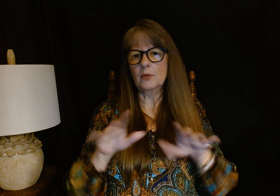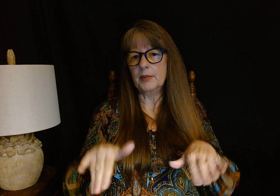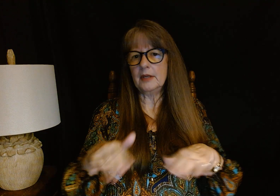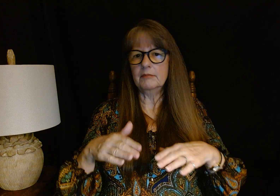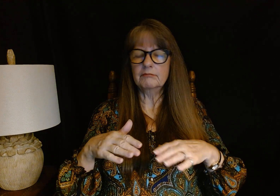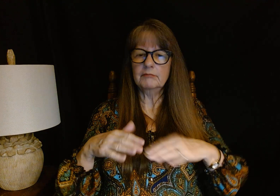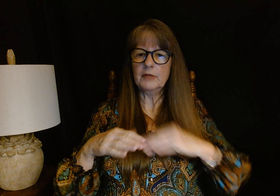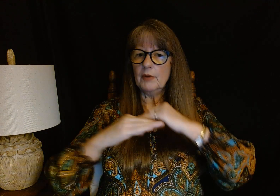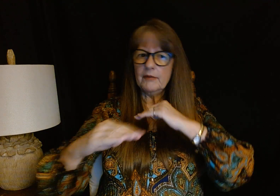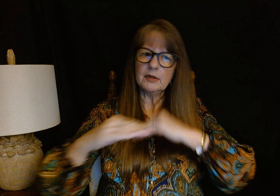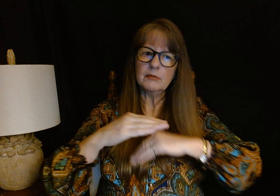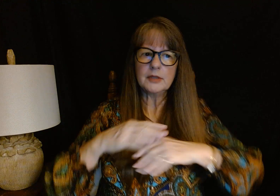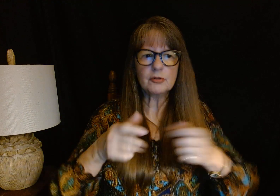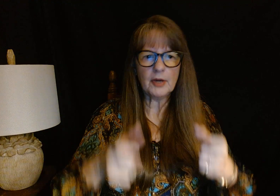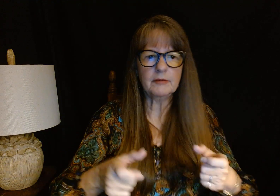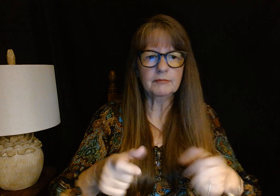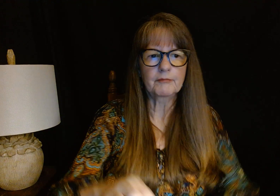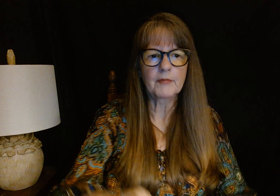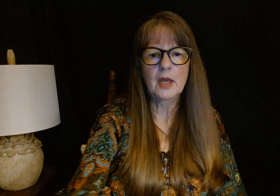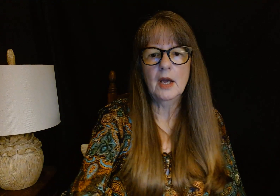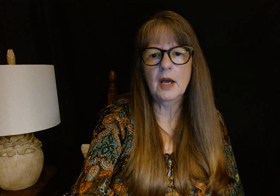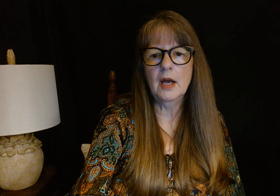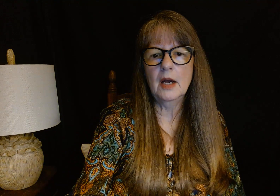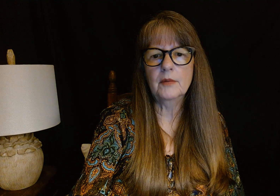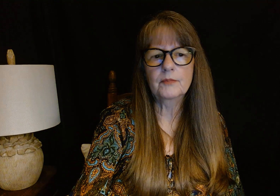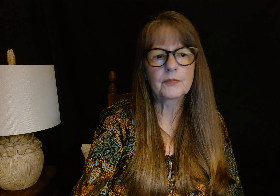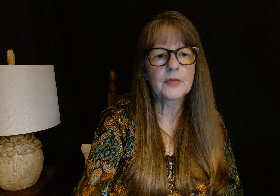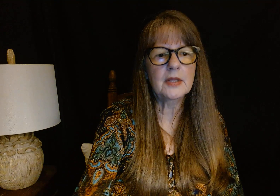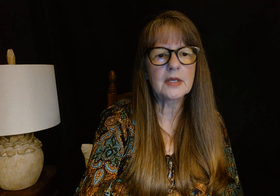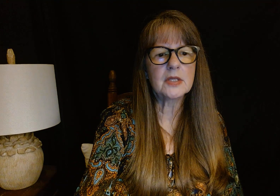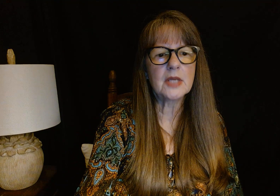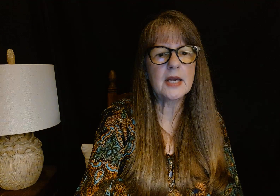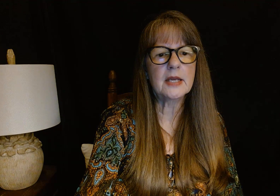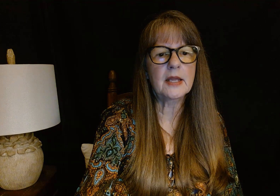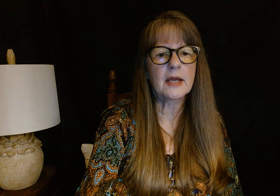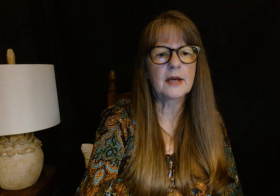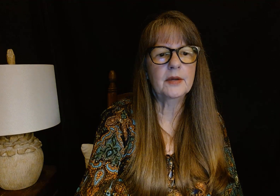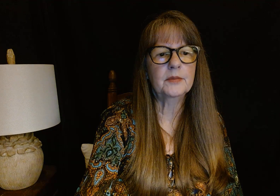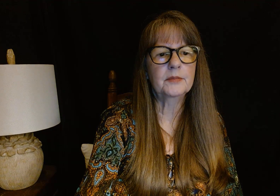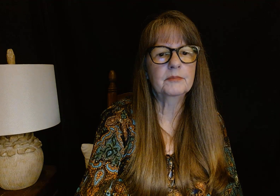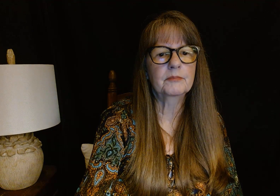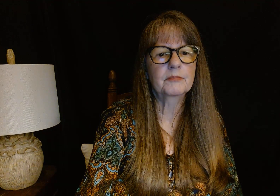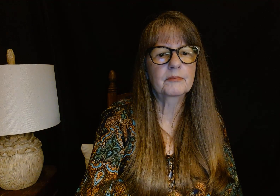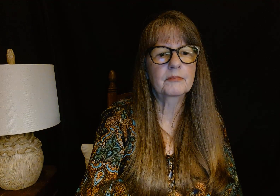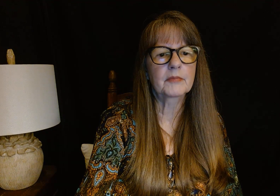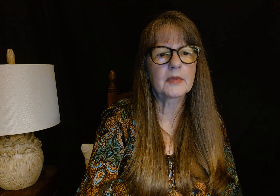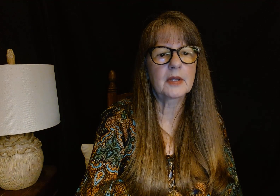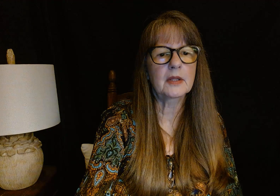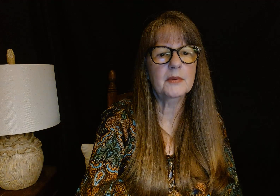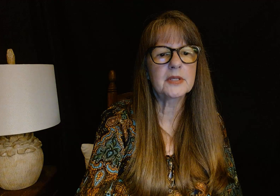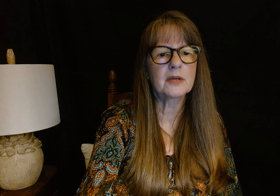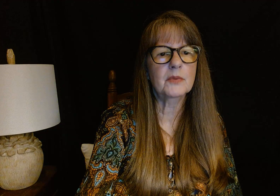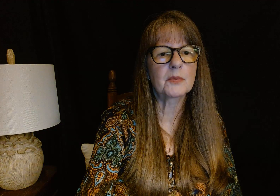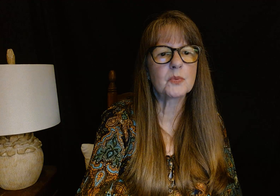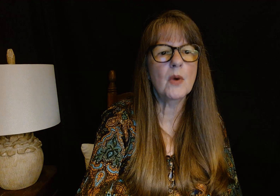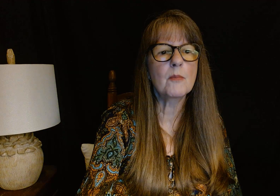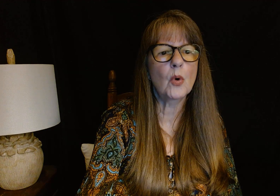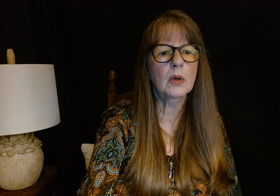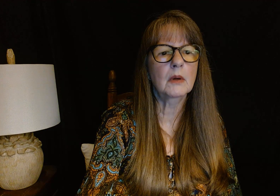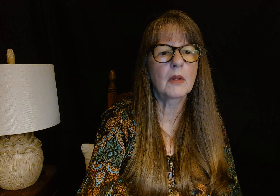be, even, it'll be straight. Then they said, let me see, there was one more